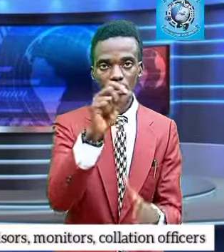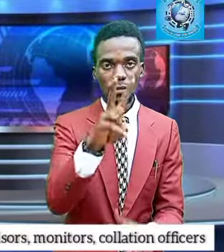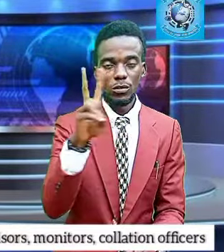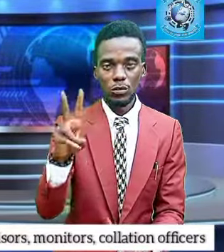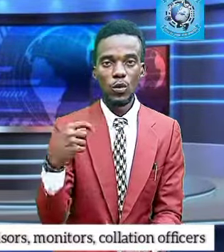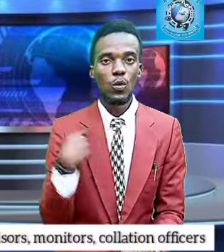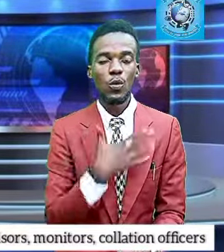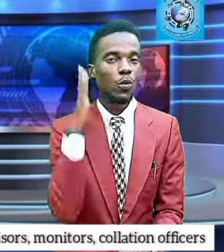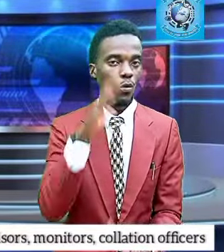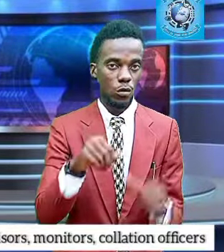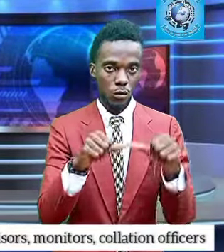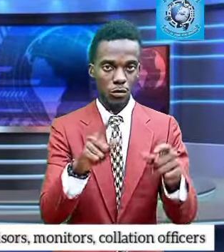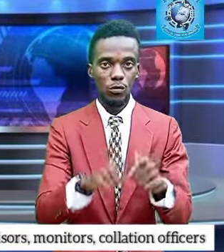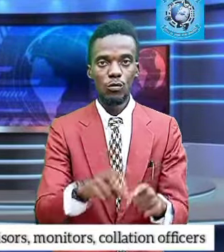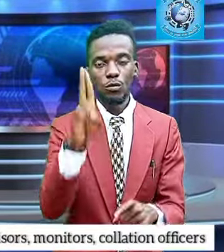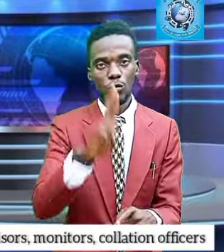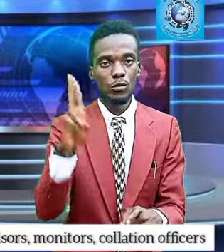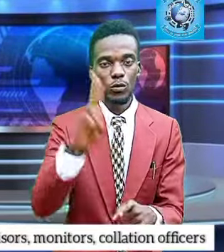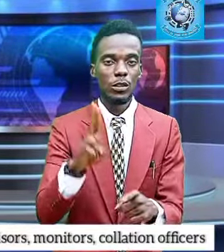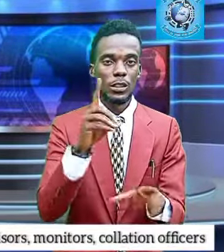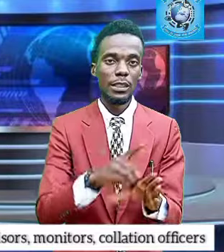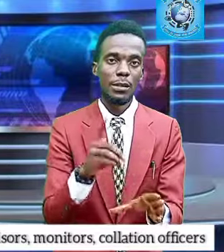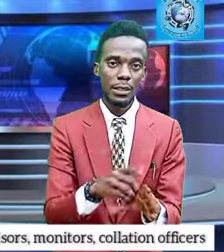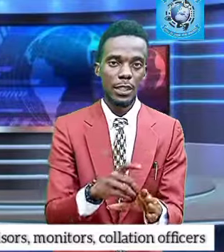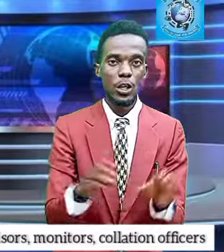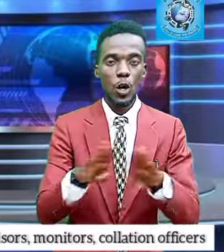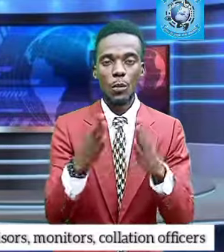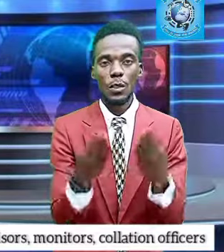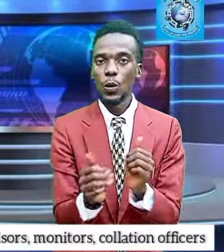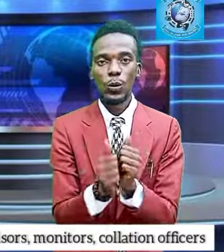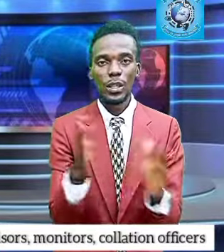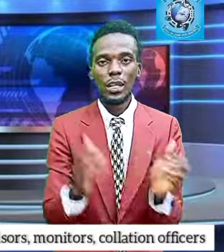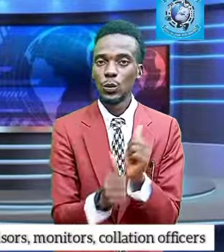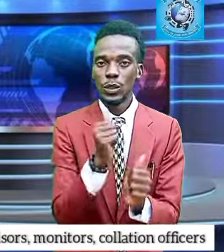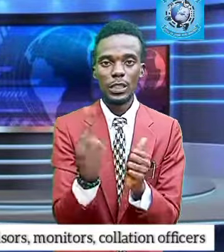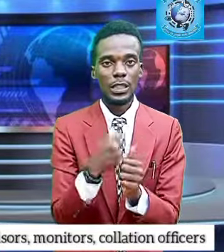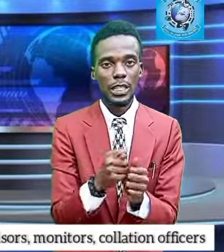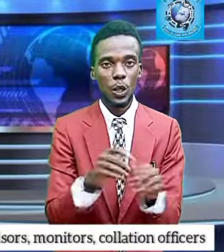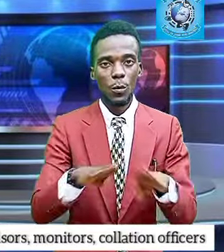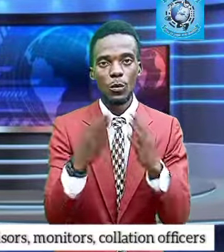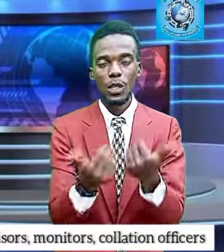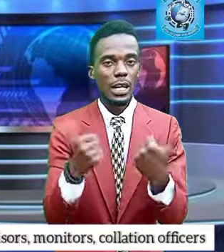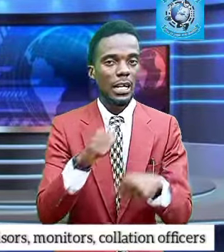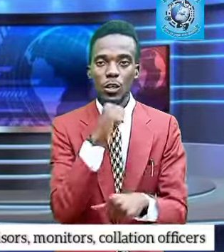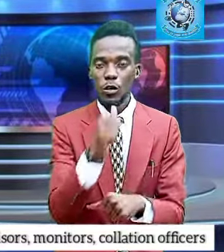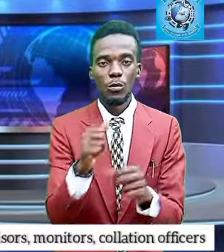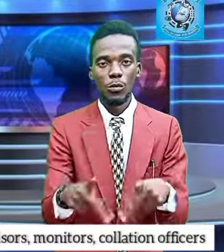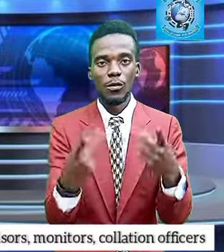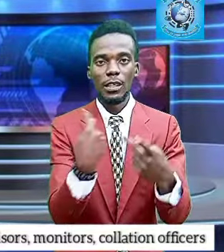will continue to engage with the disability community, without which the Commission cannot provide the